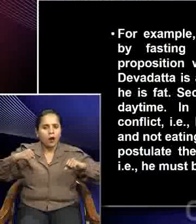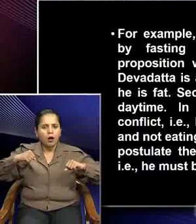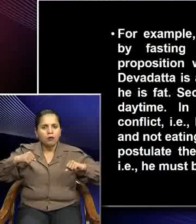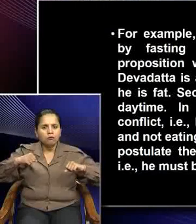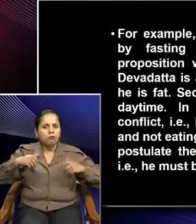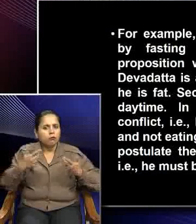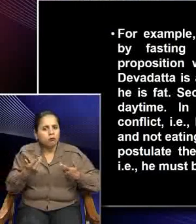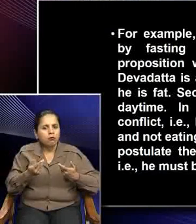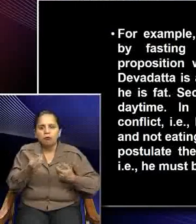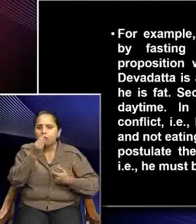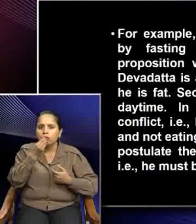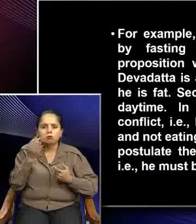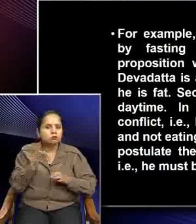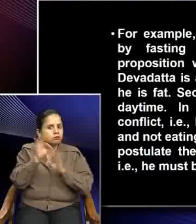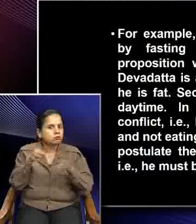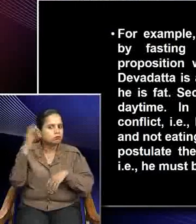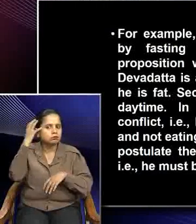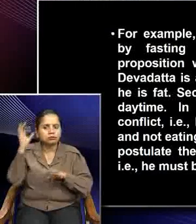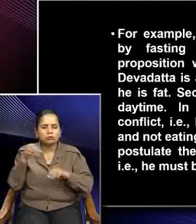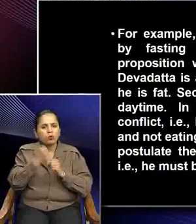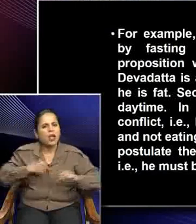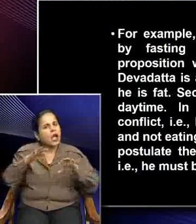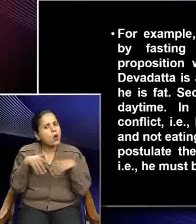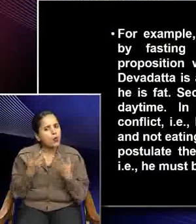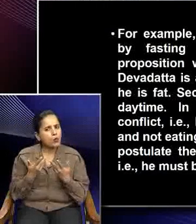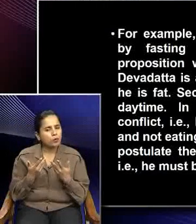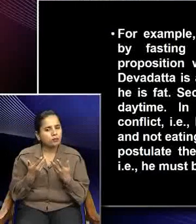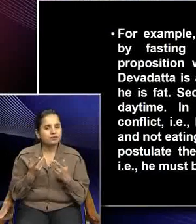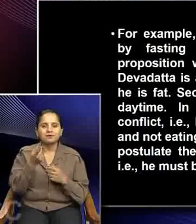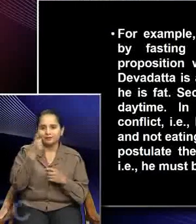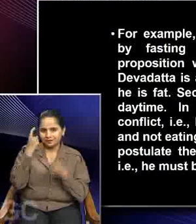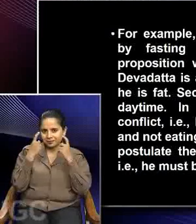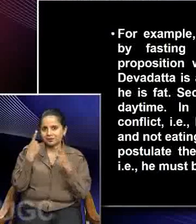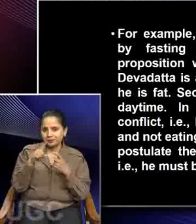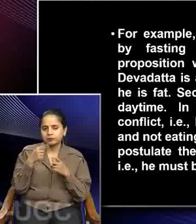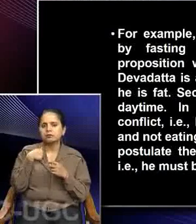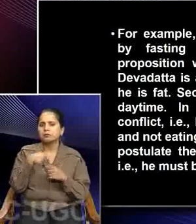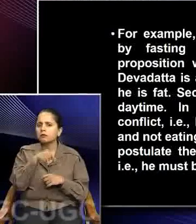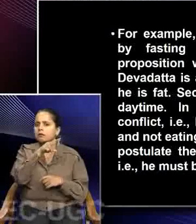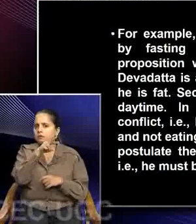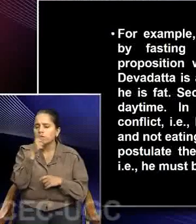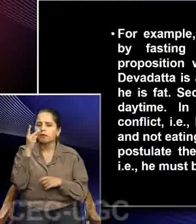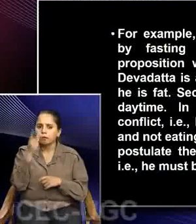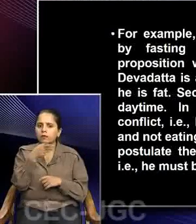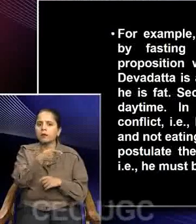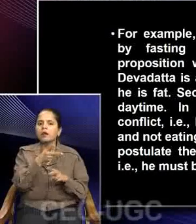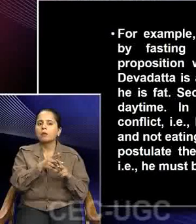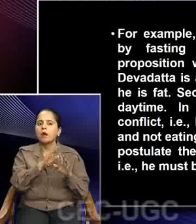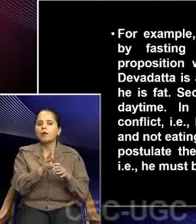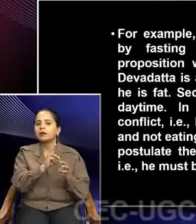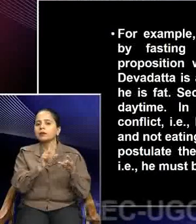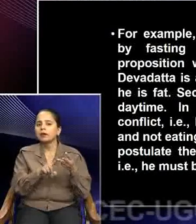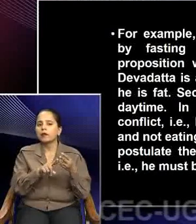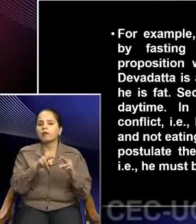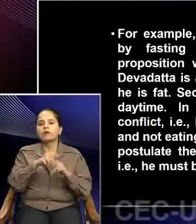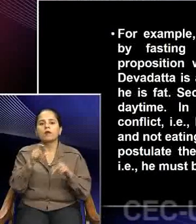and not eating anything in the daytime, we postulate the existence of the third